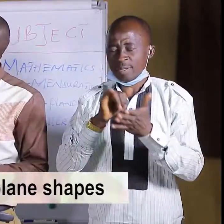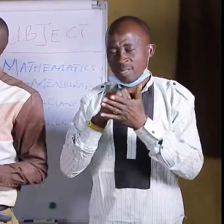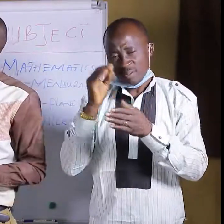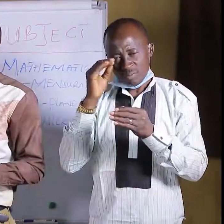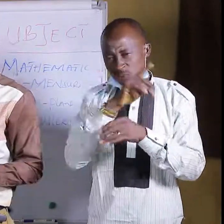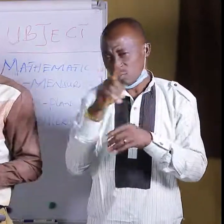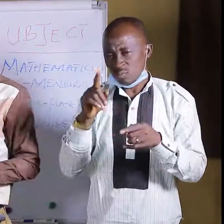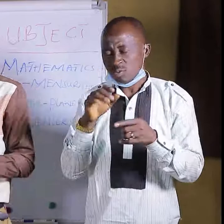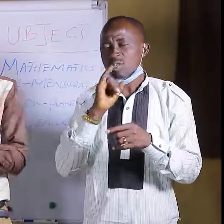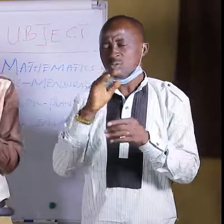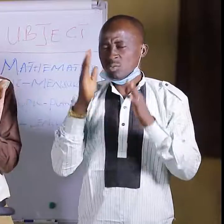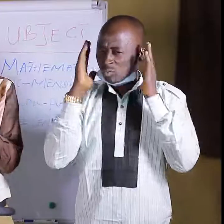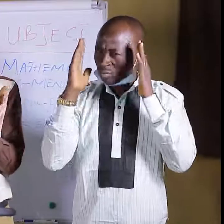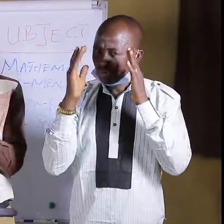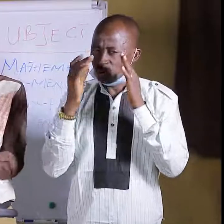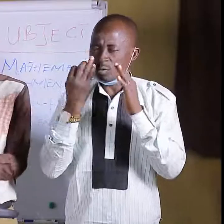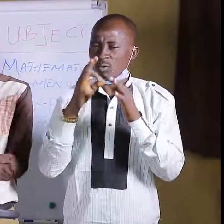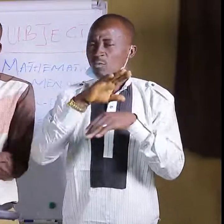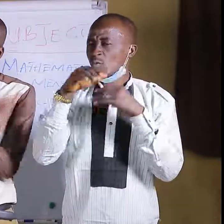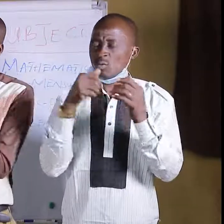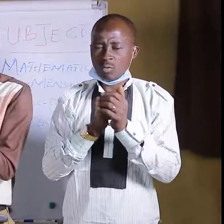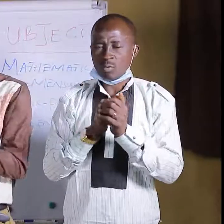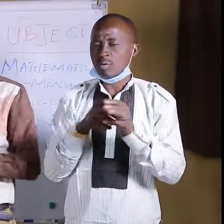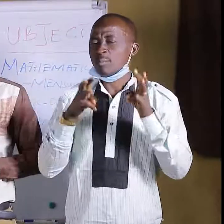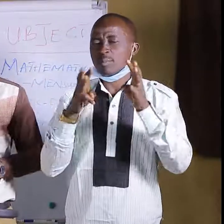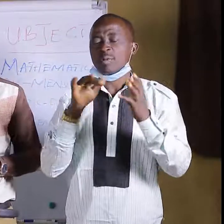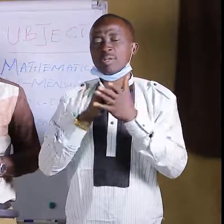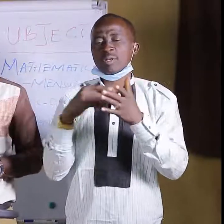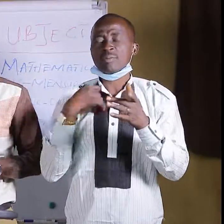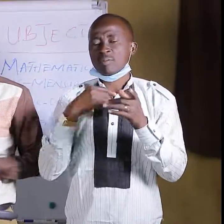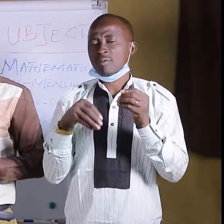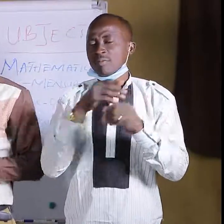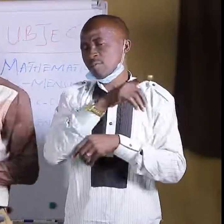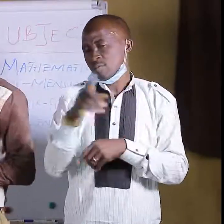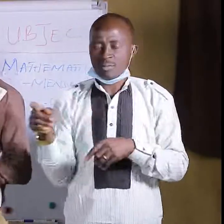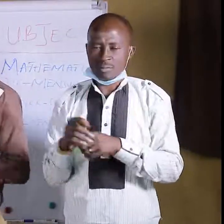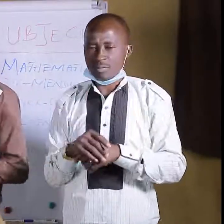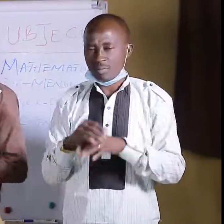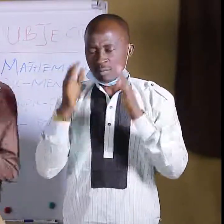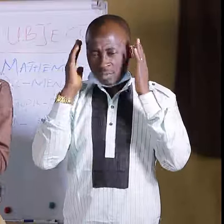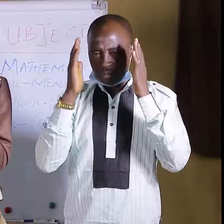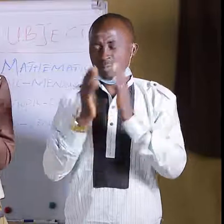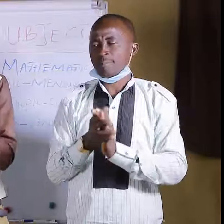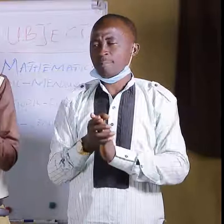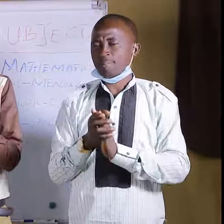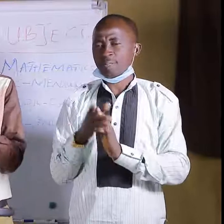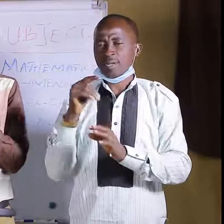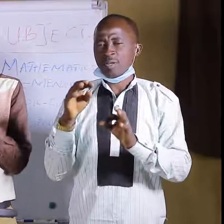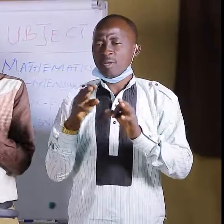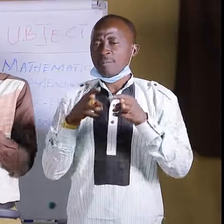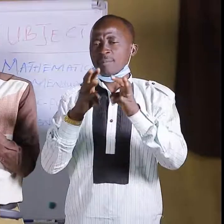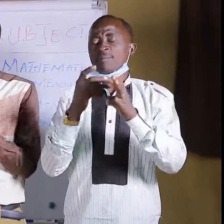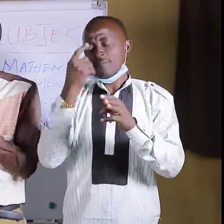is to what? To take note of the respective formulae that I have given you. Take note. The formula